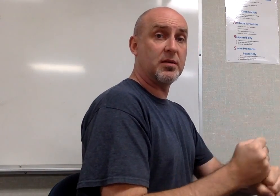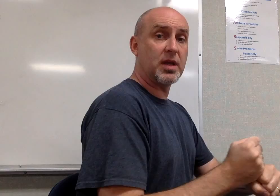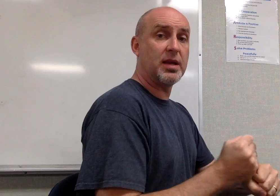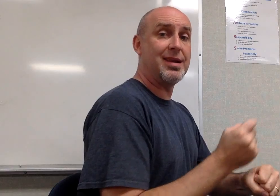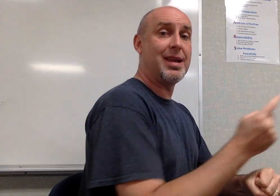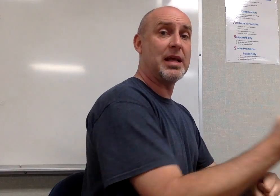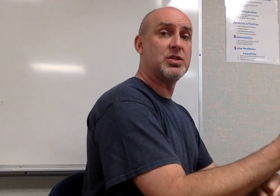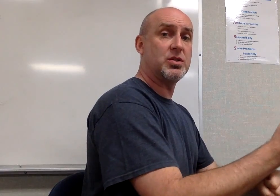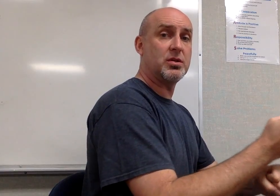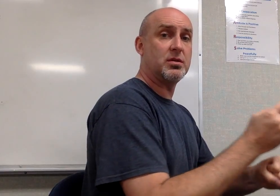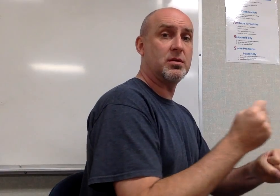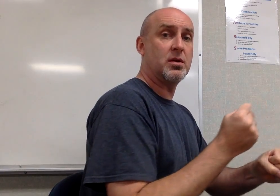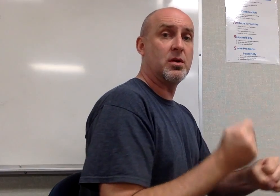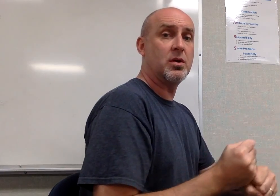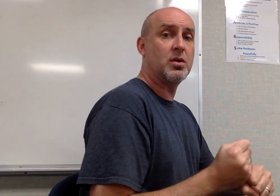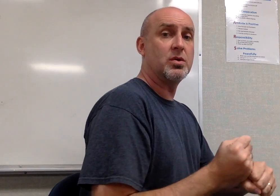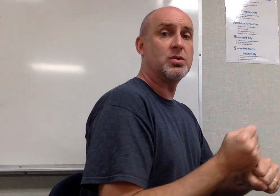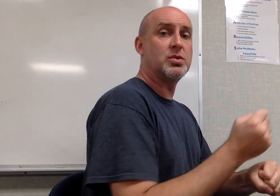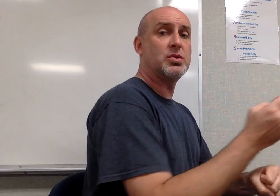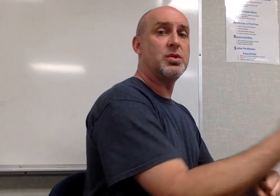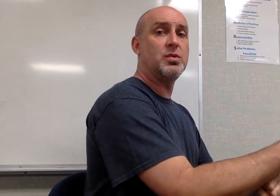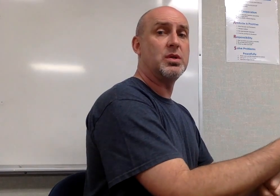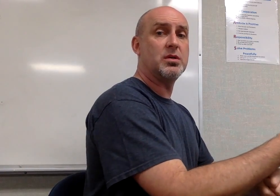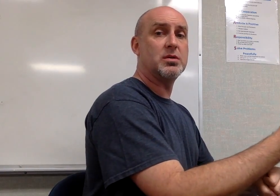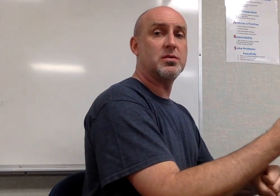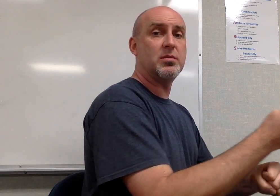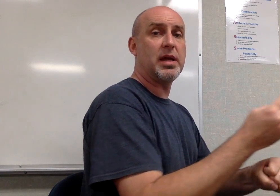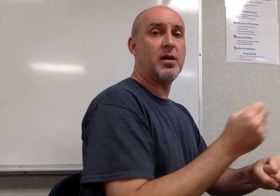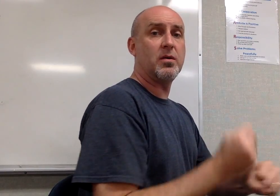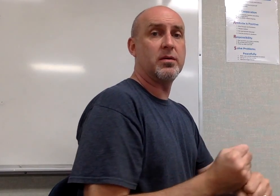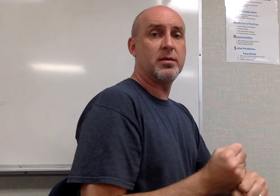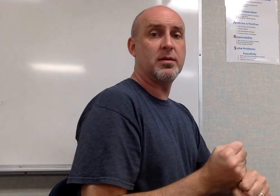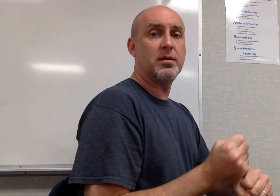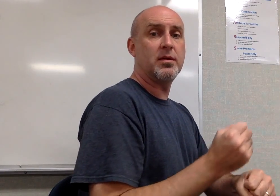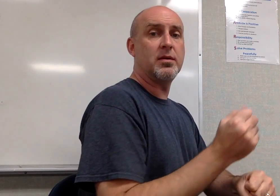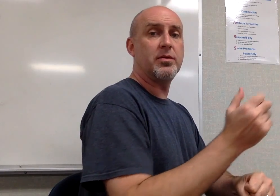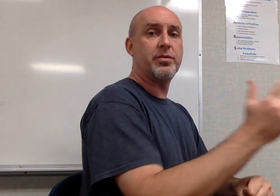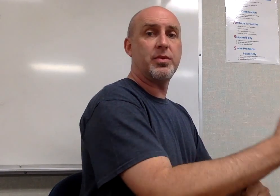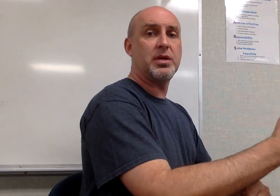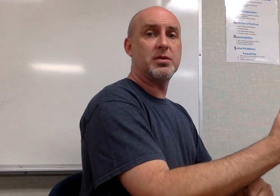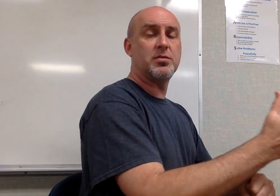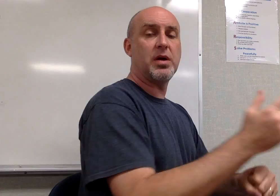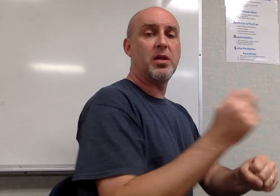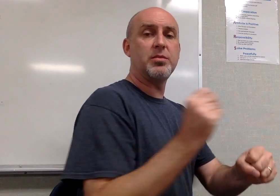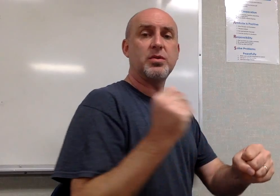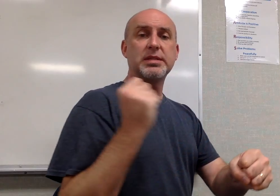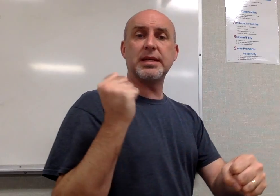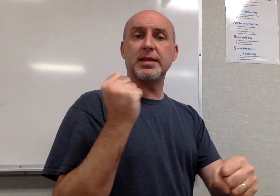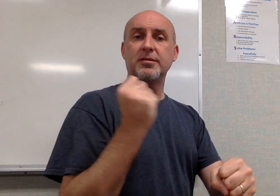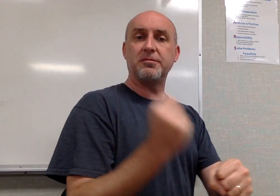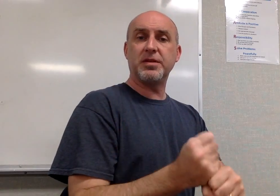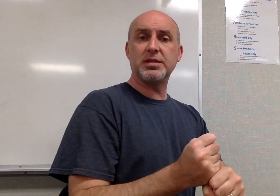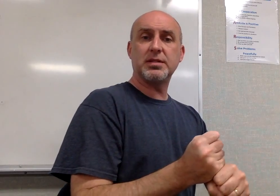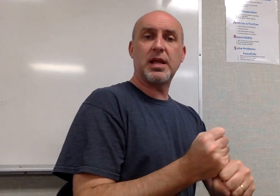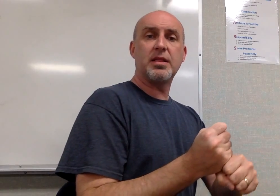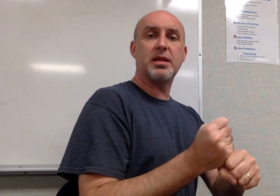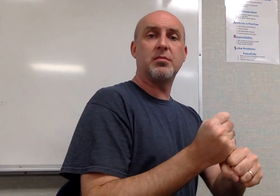okay? Next year, 2 years from now, 3 years from now. All I'm doing is hitting the fist and then